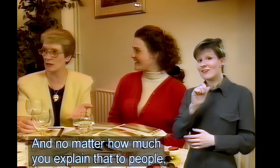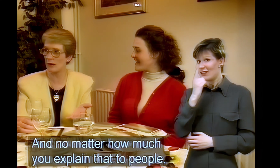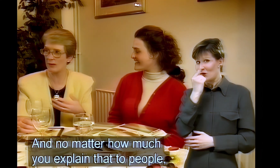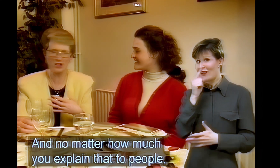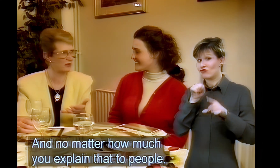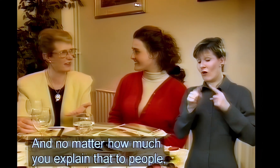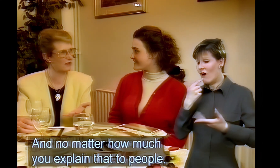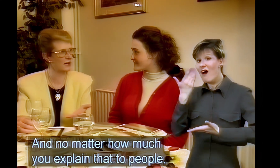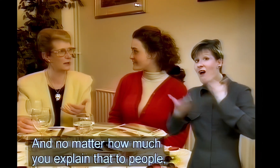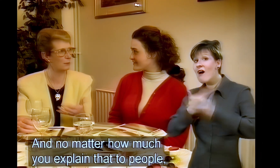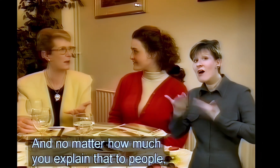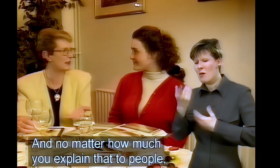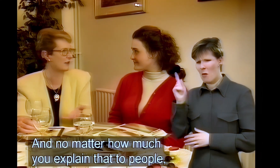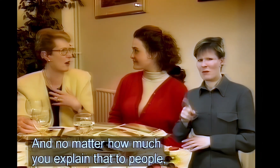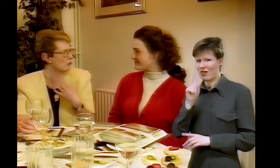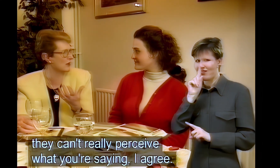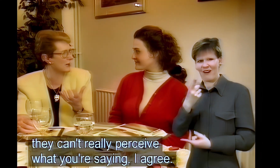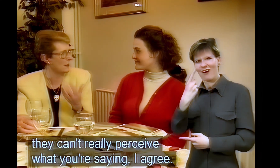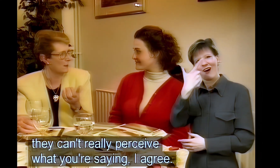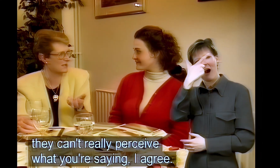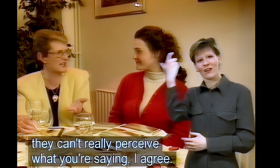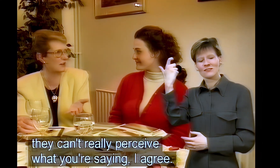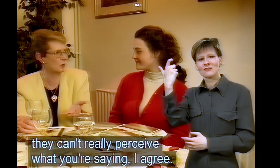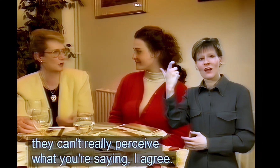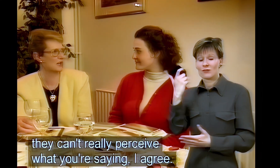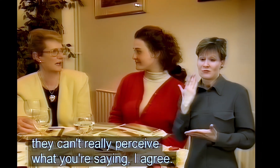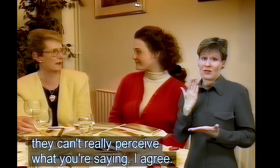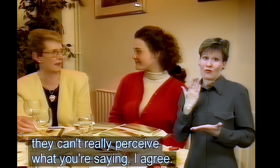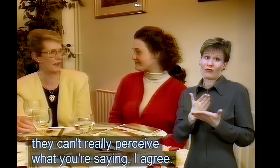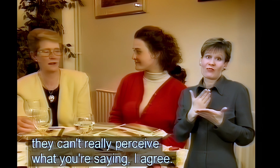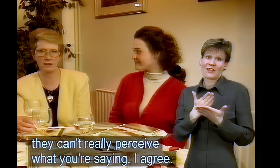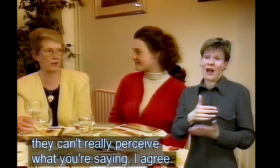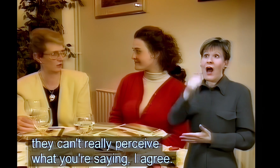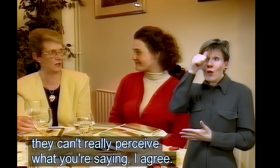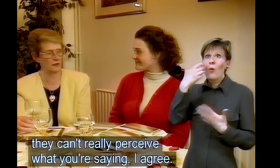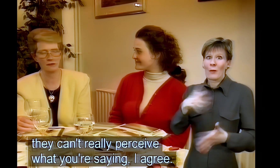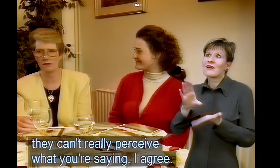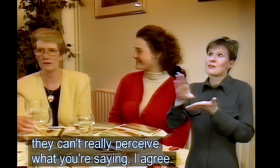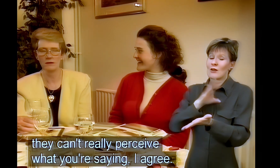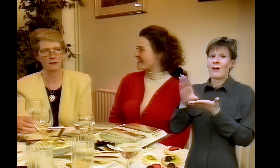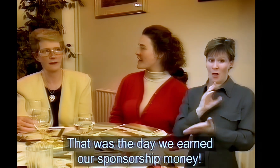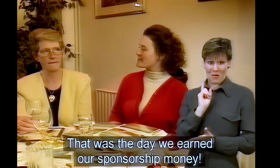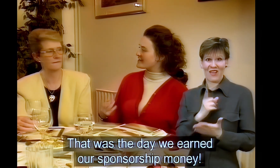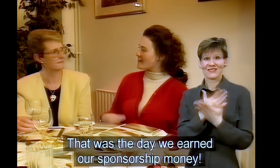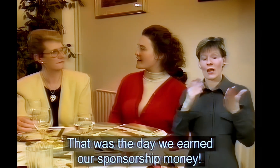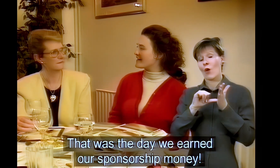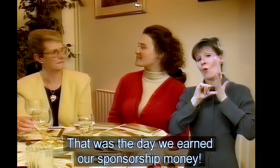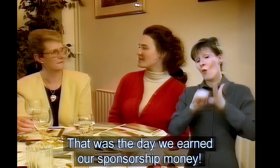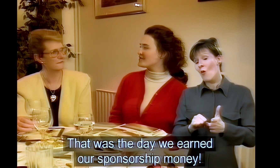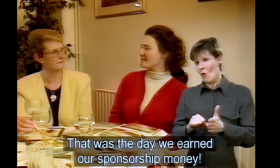people, I don't think they really believe, they can't really perceive what you're saying, can they? No, I agree. That was the day we earned our sponsorship money,